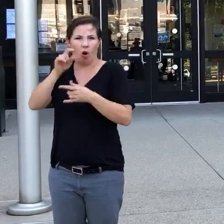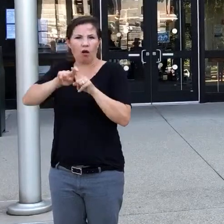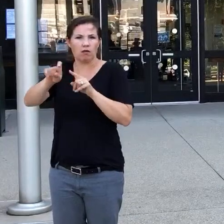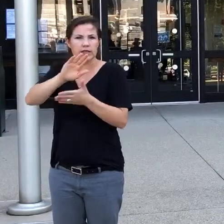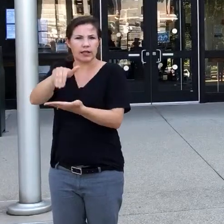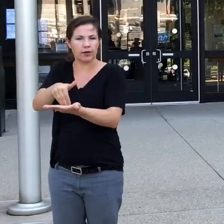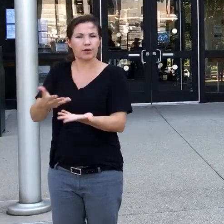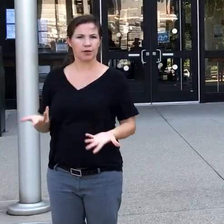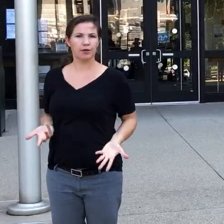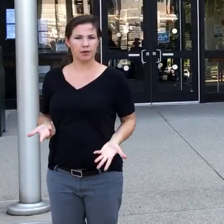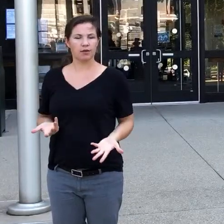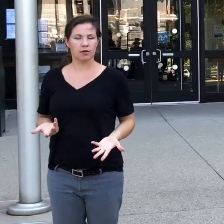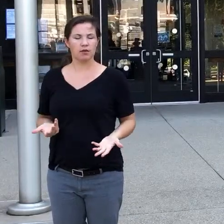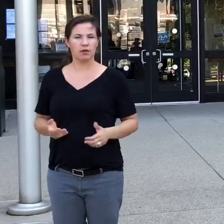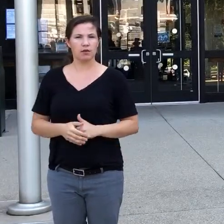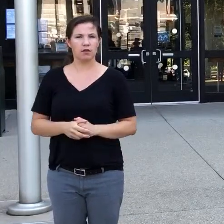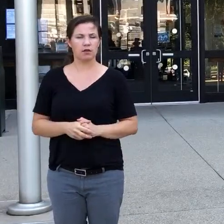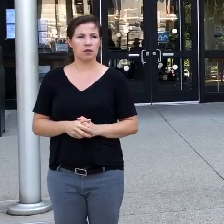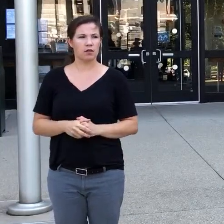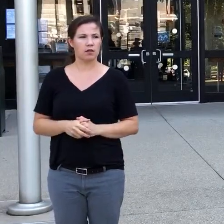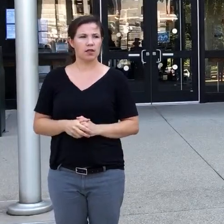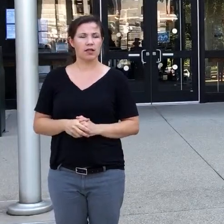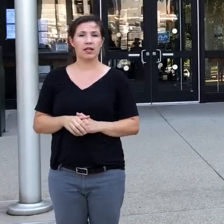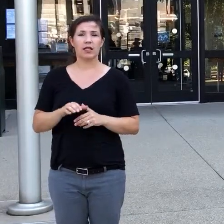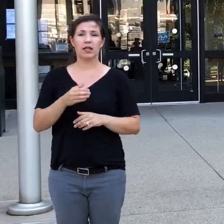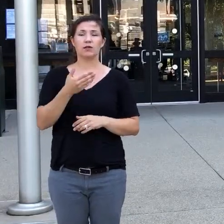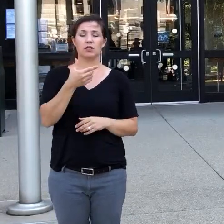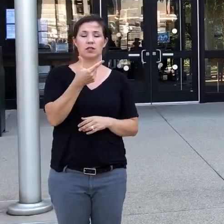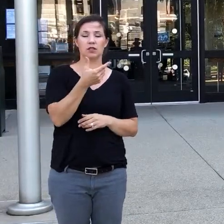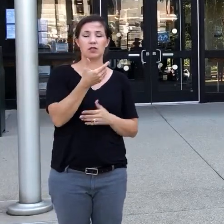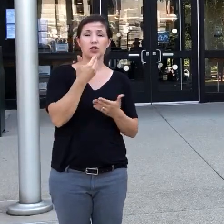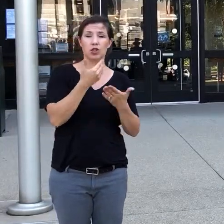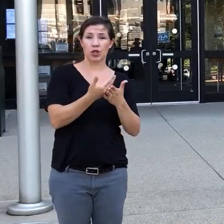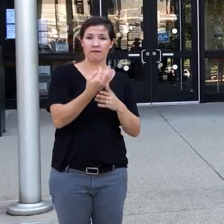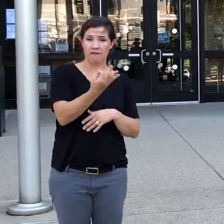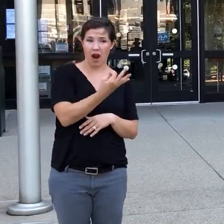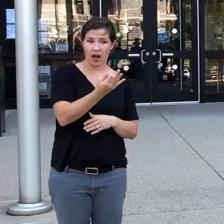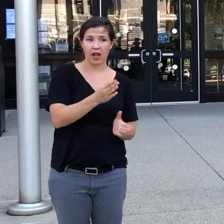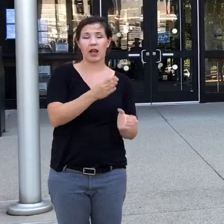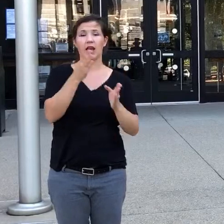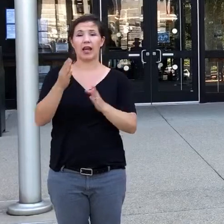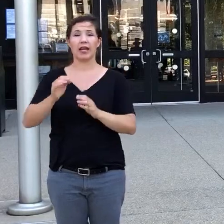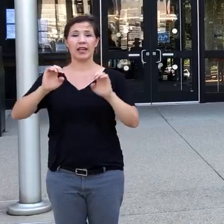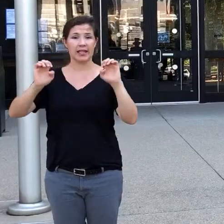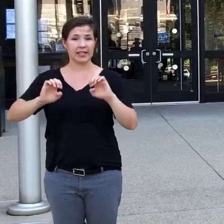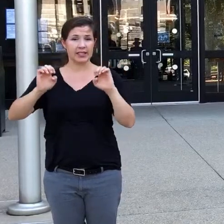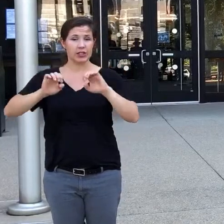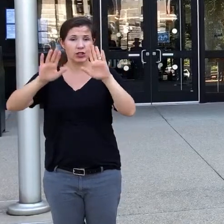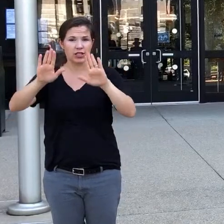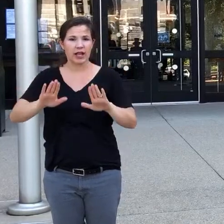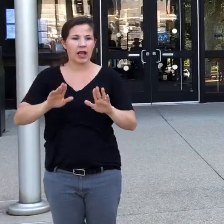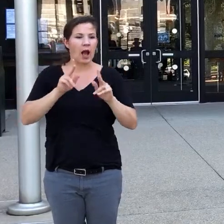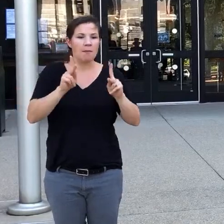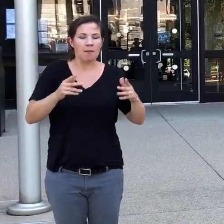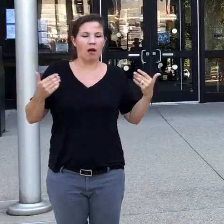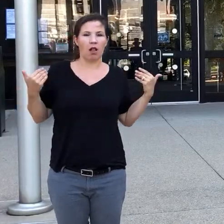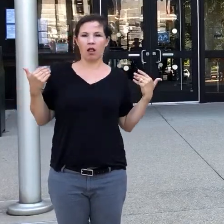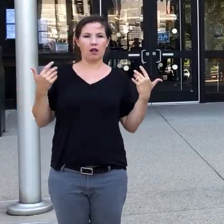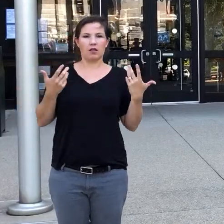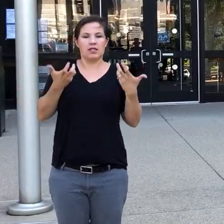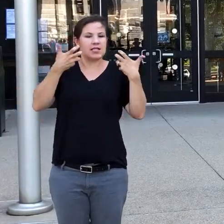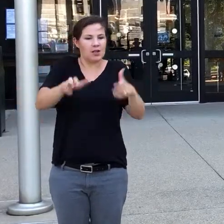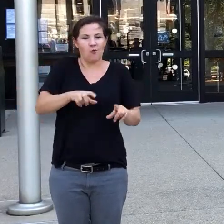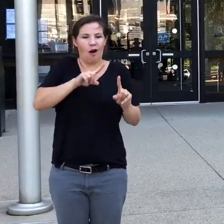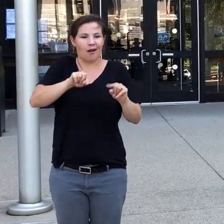He did it on Good Friday, Easter, because we couldn't get people to man the call center on